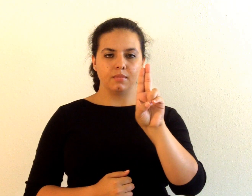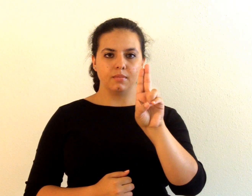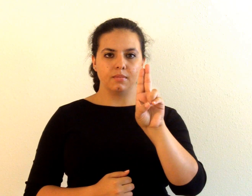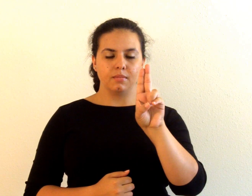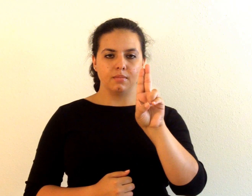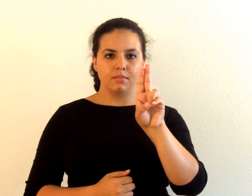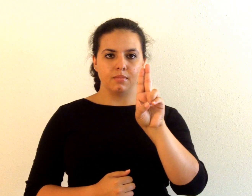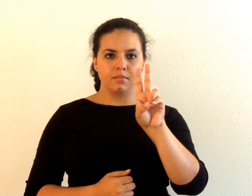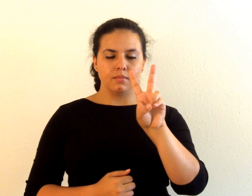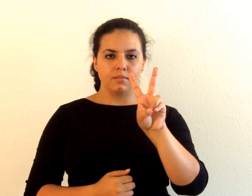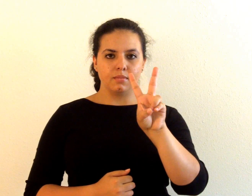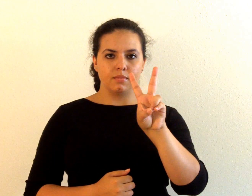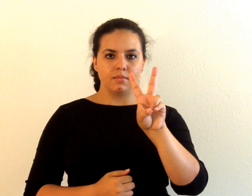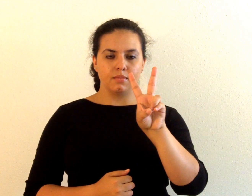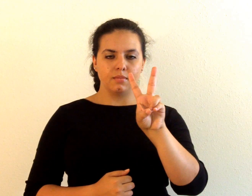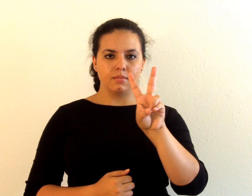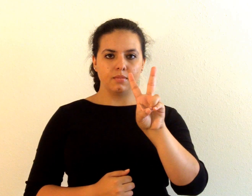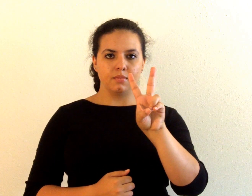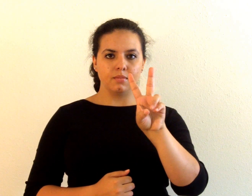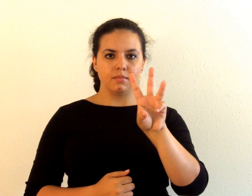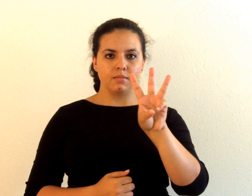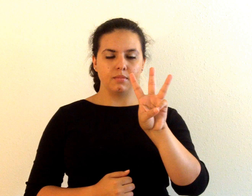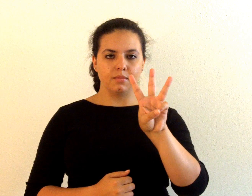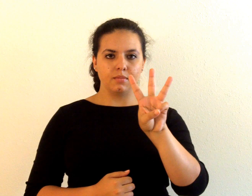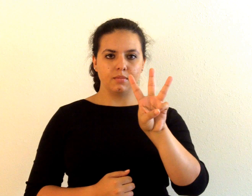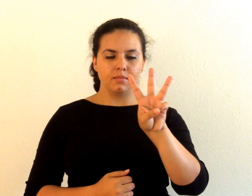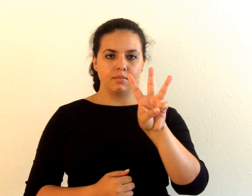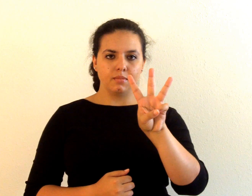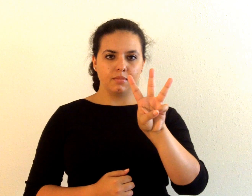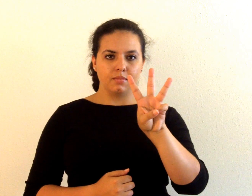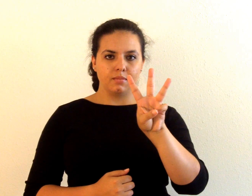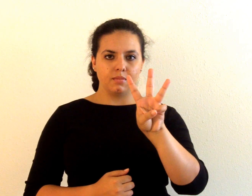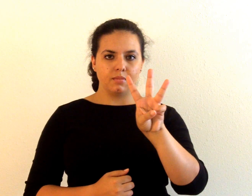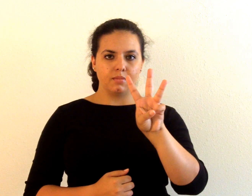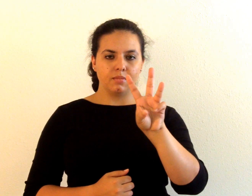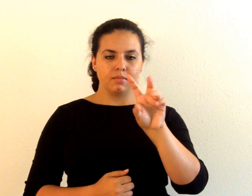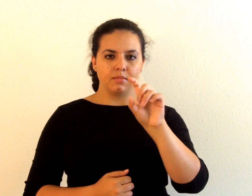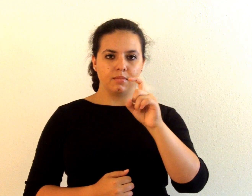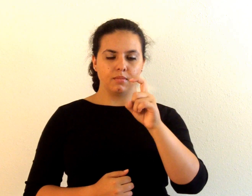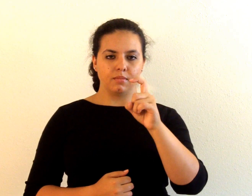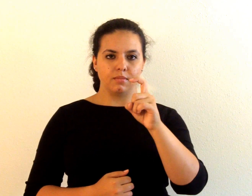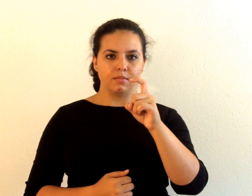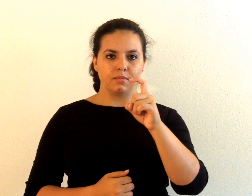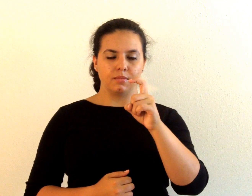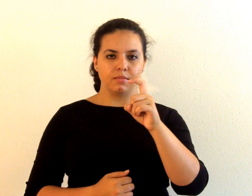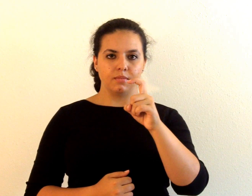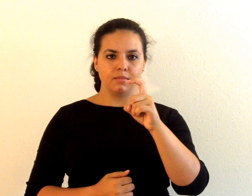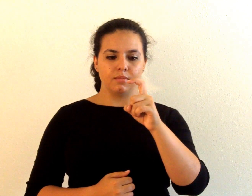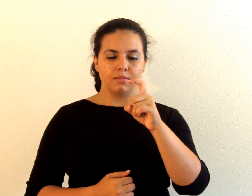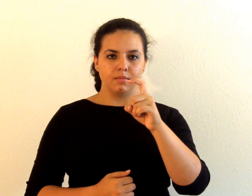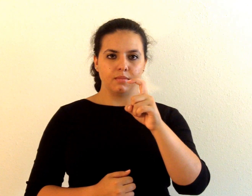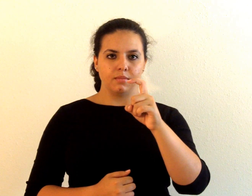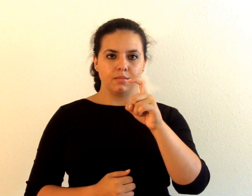U. V. You can see the V. W. Got the W. X. This one